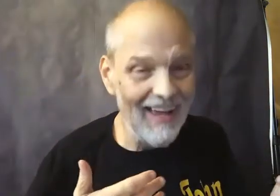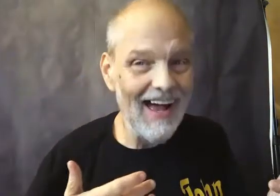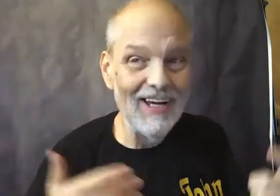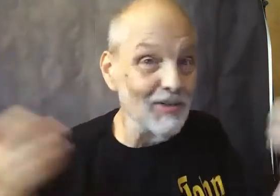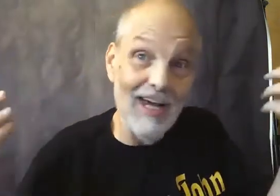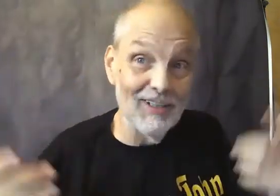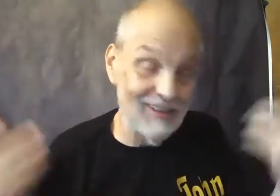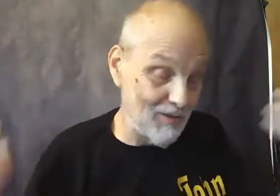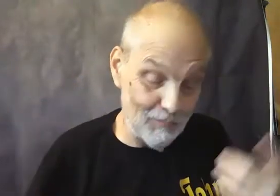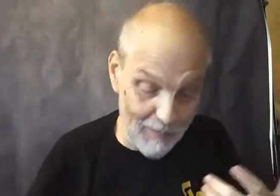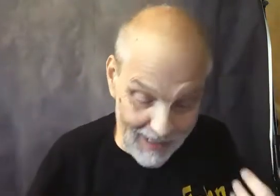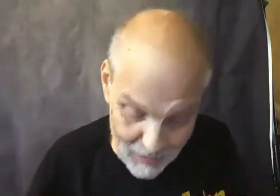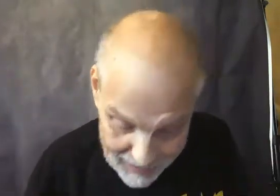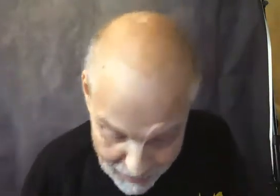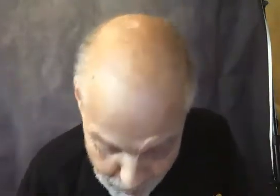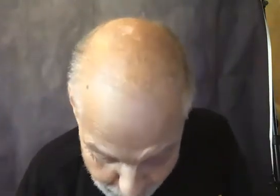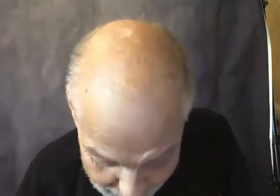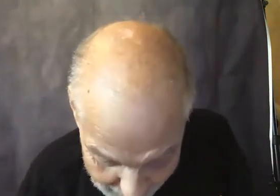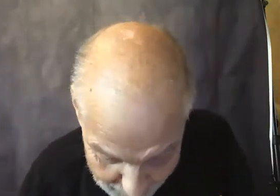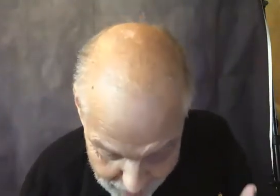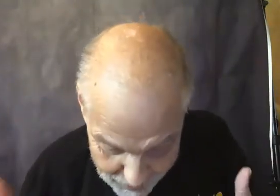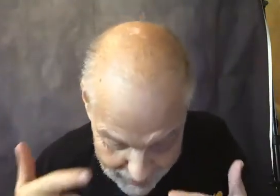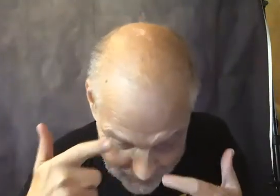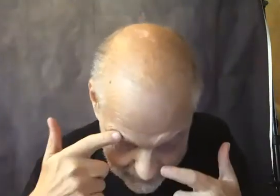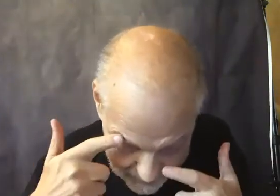I don't know. Maybe that's only an interpreter thing. I'm not sure.